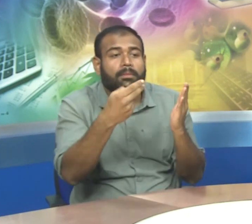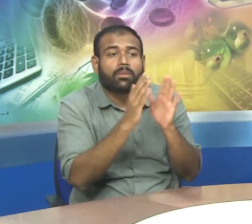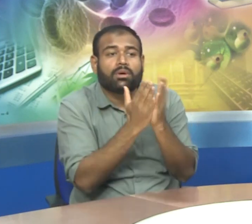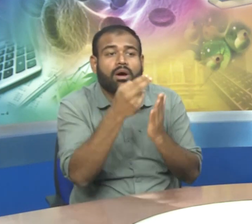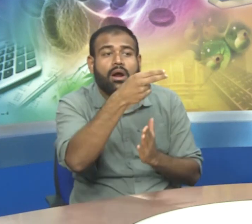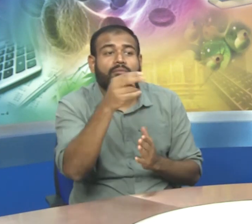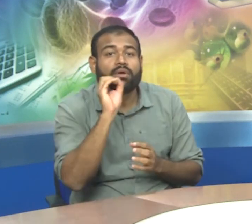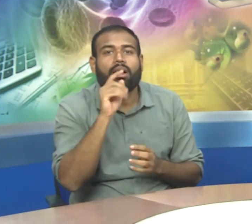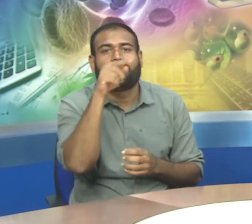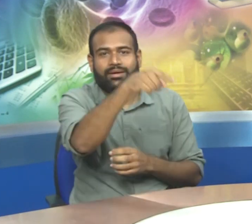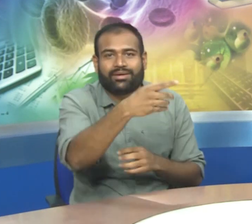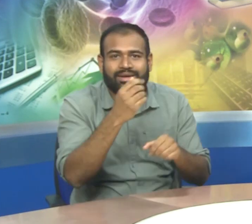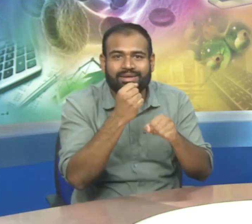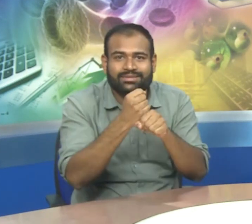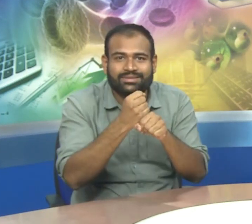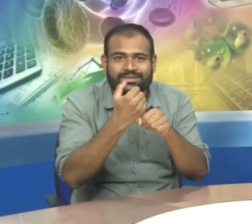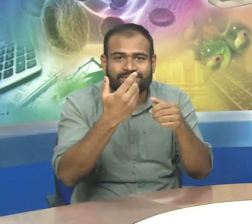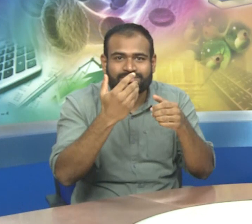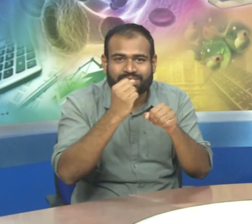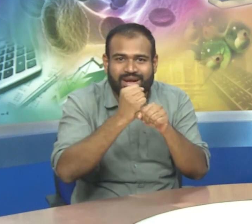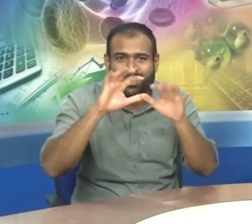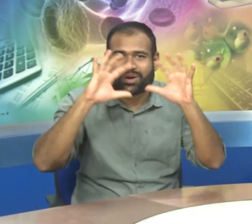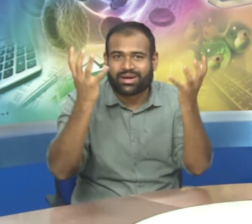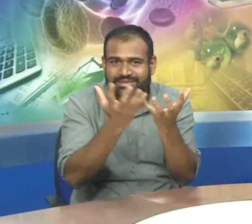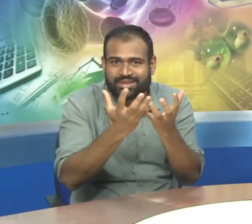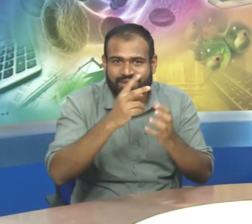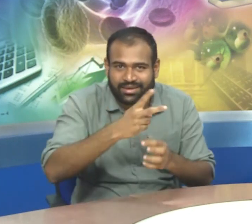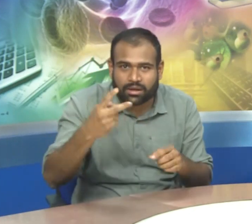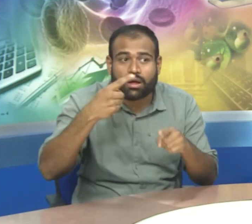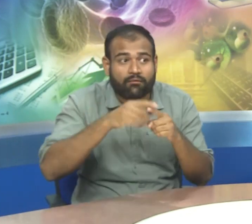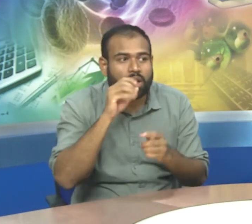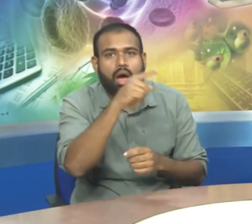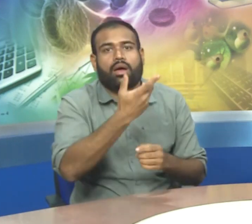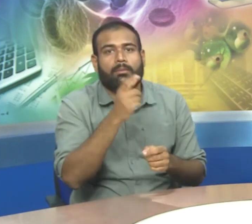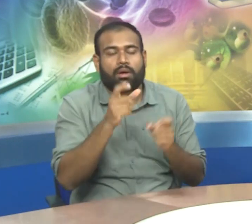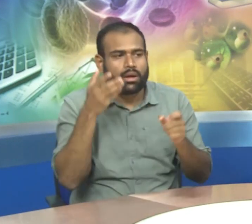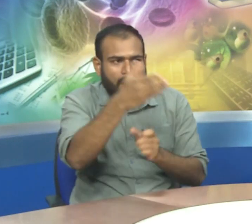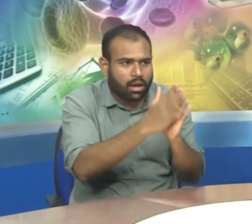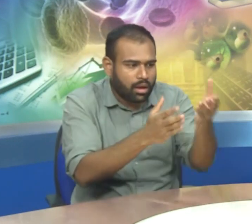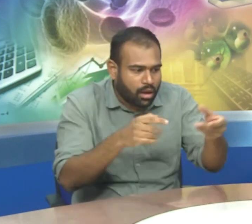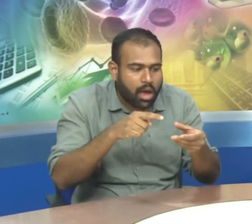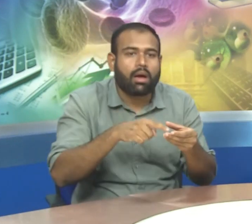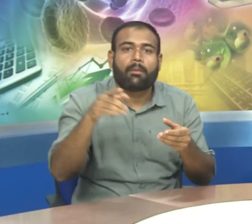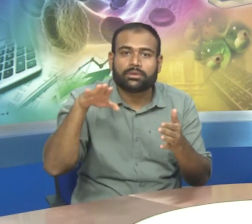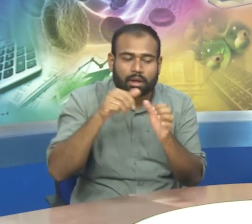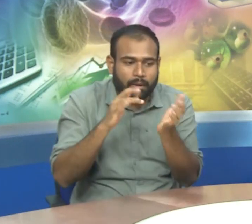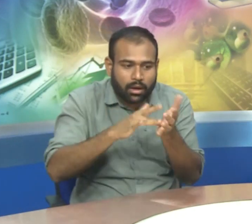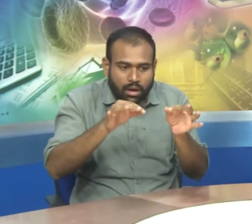Then we would look for the answer in the geographical sources or the general encyclopedia.